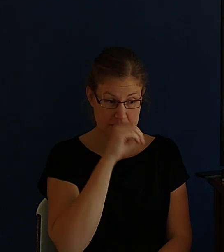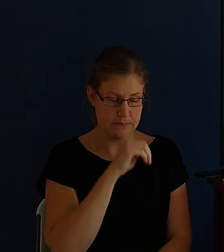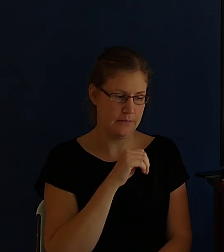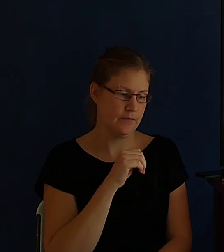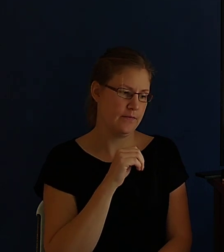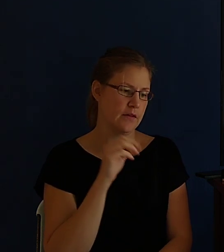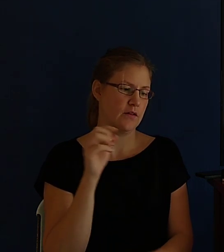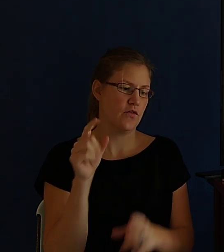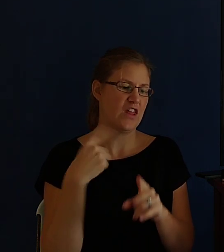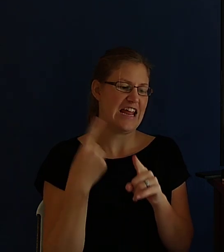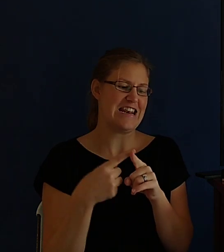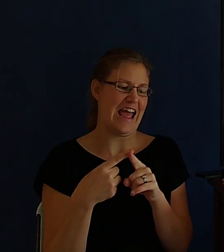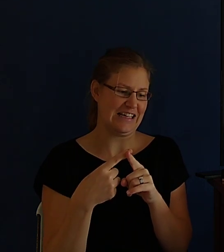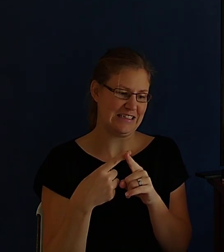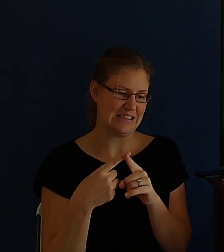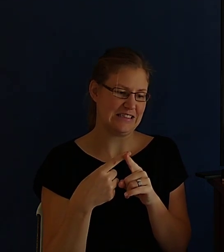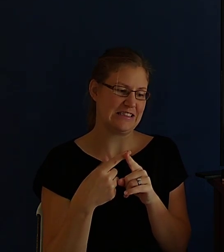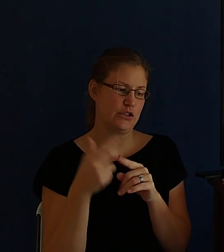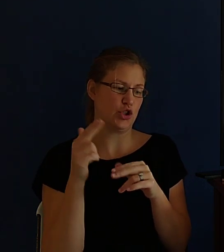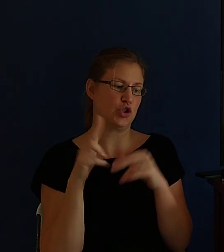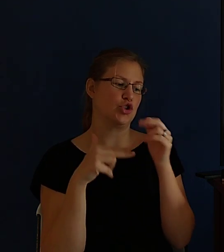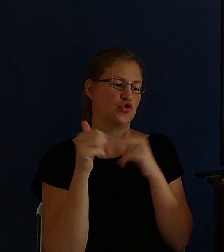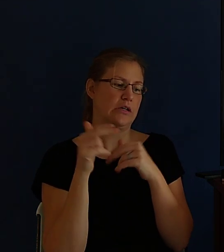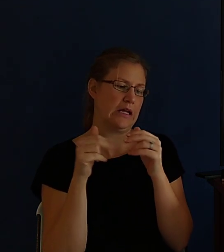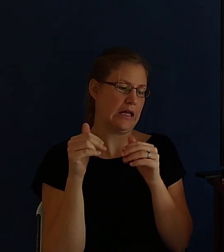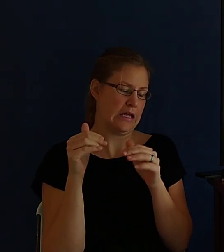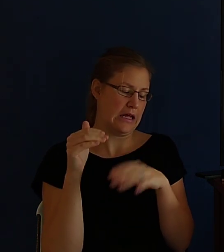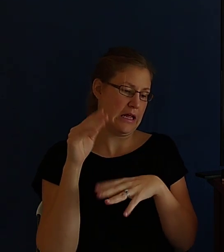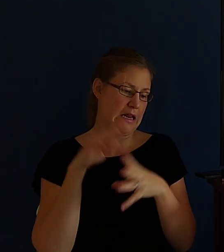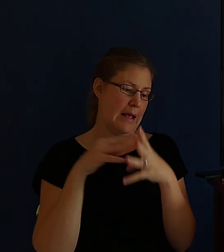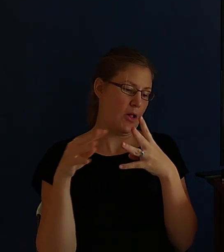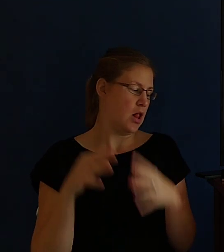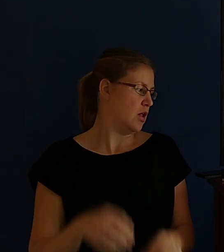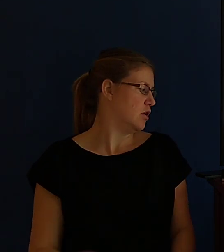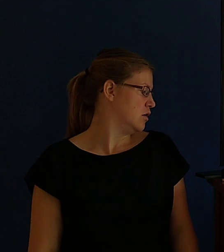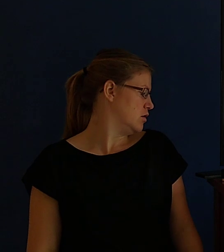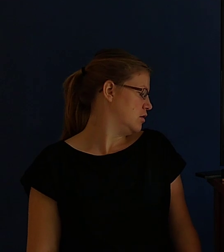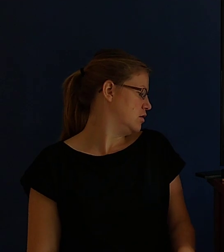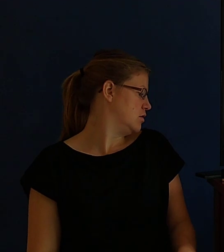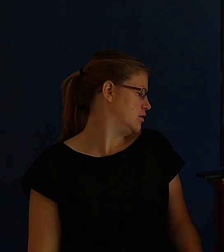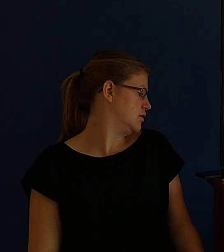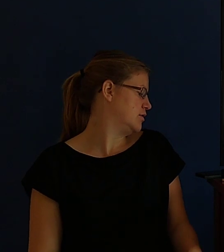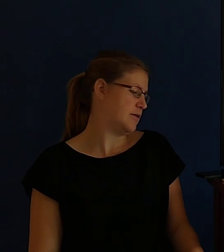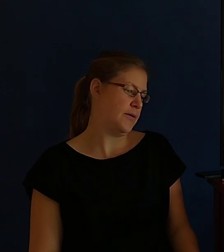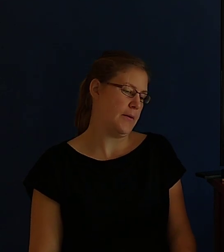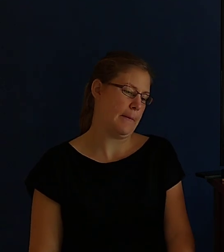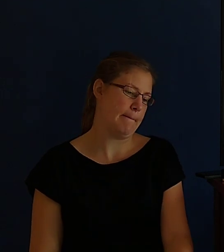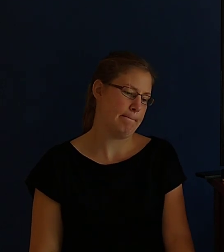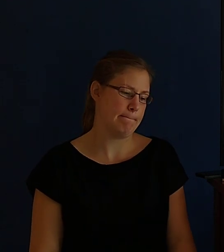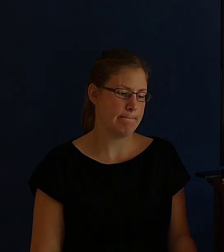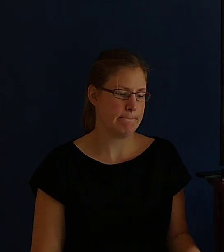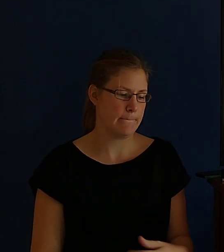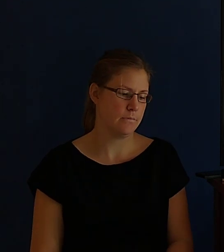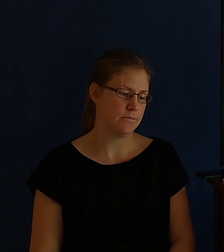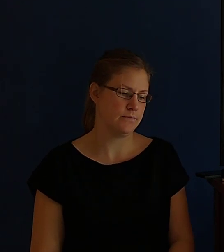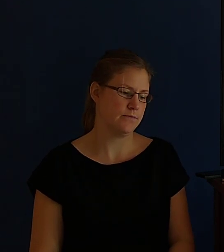iteration, or for the next constructed table. And this one and this one should be